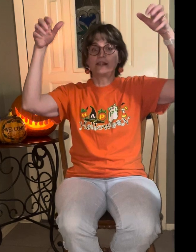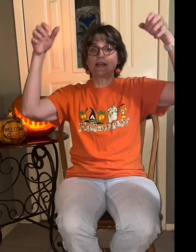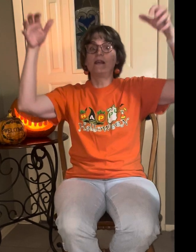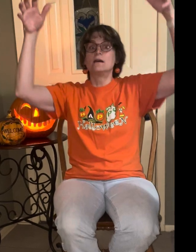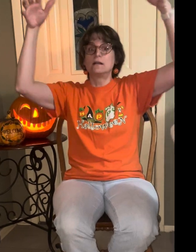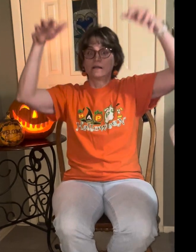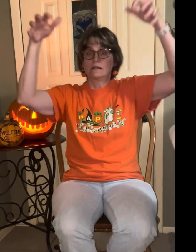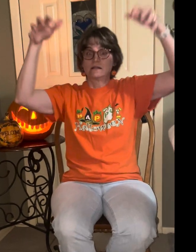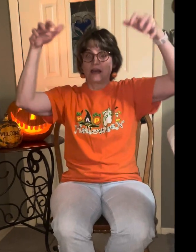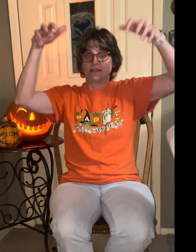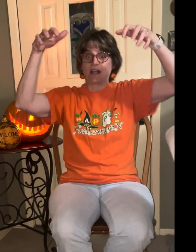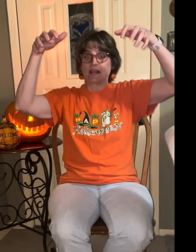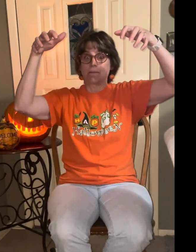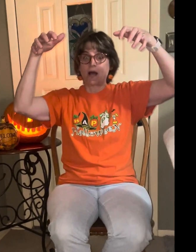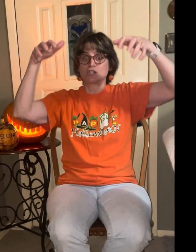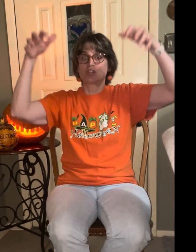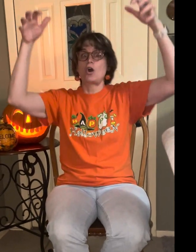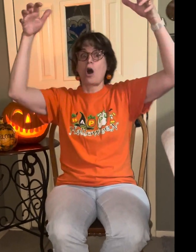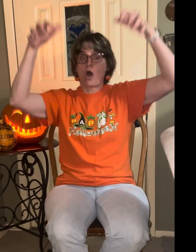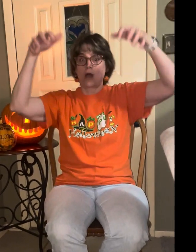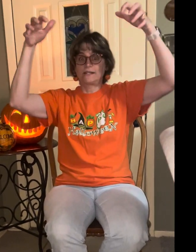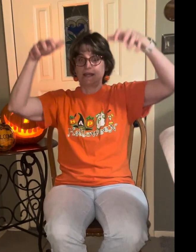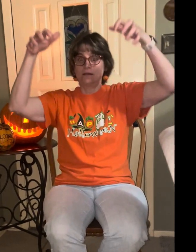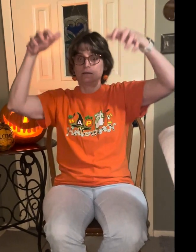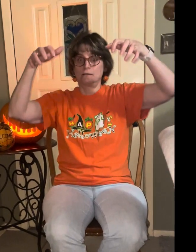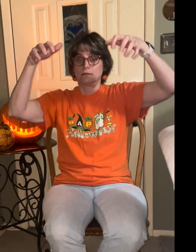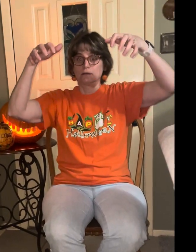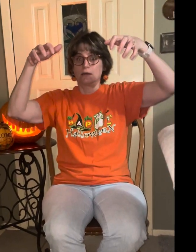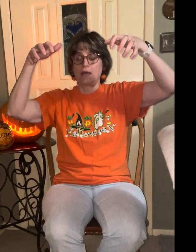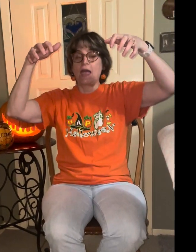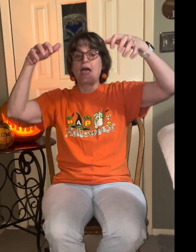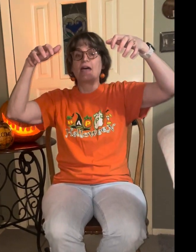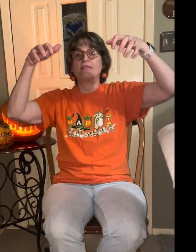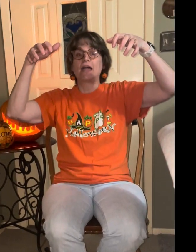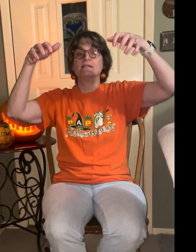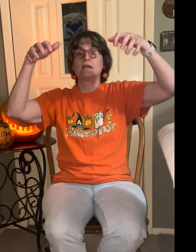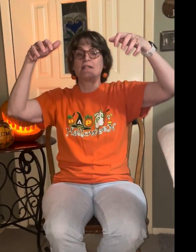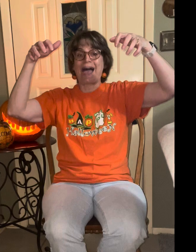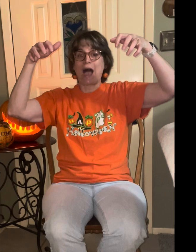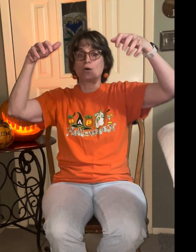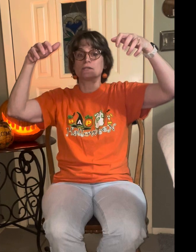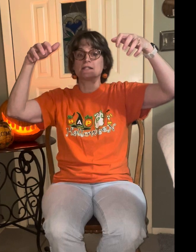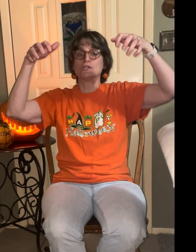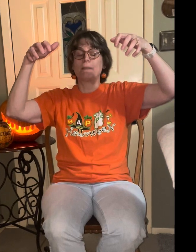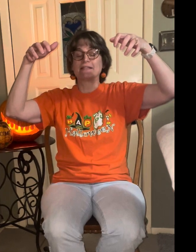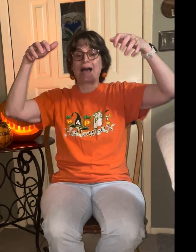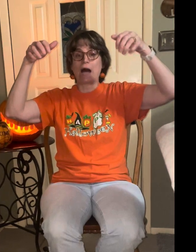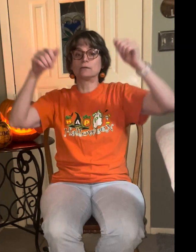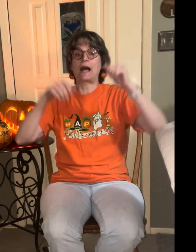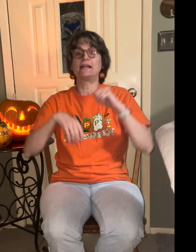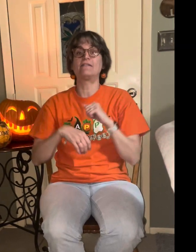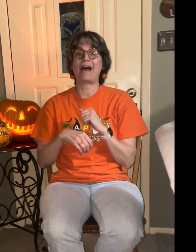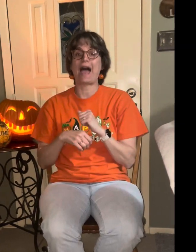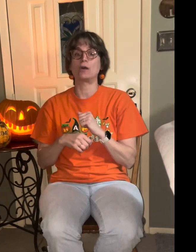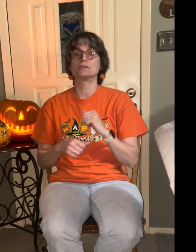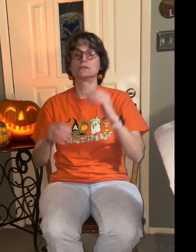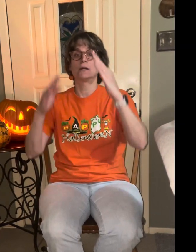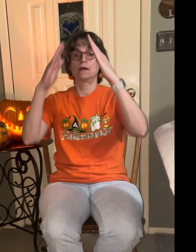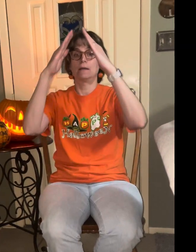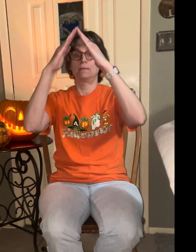haunted, kind of like a monster, haunted. And then the house is you make the outline of a house.